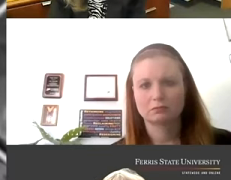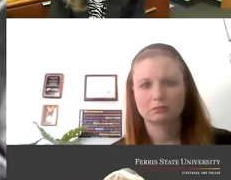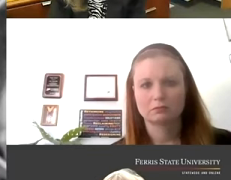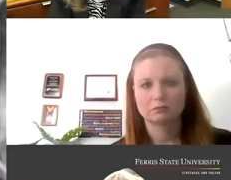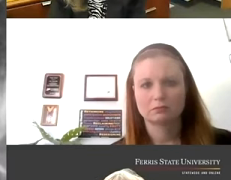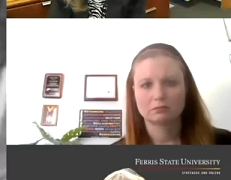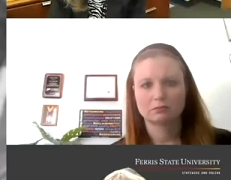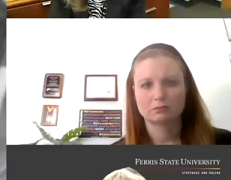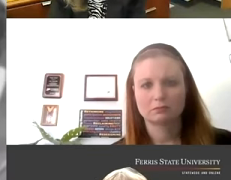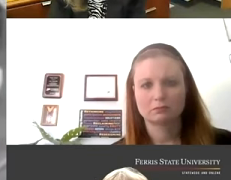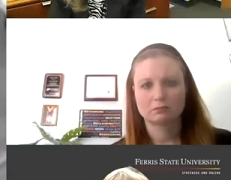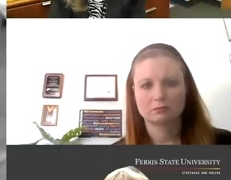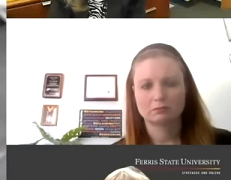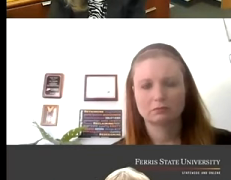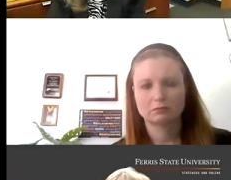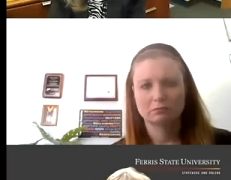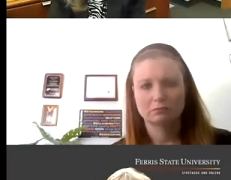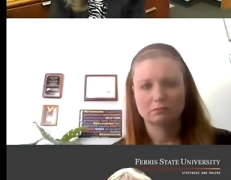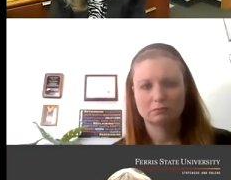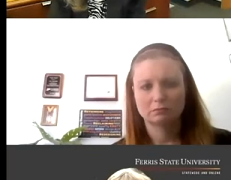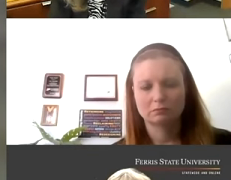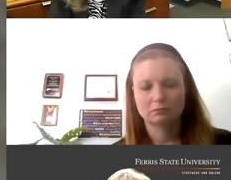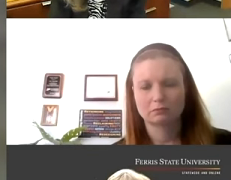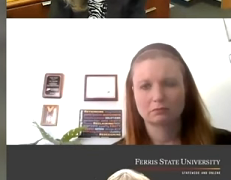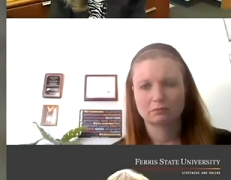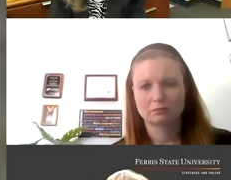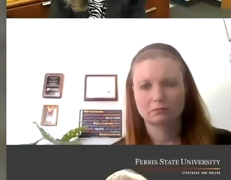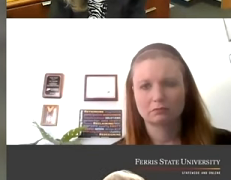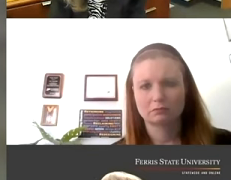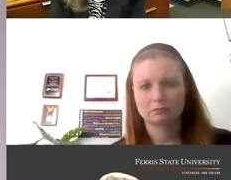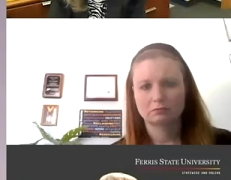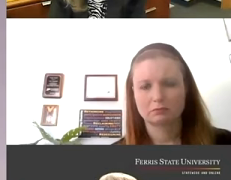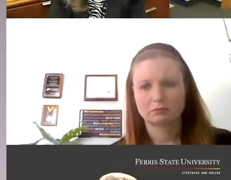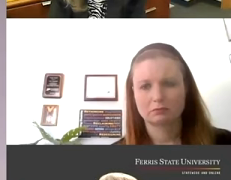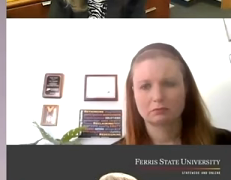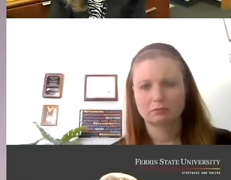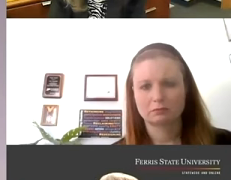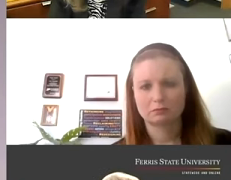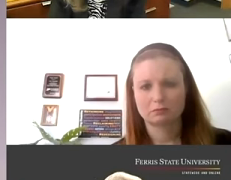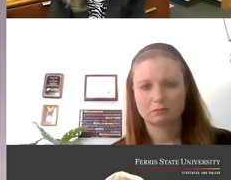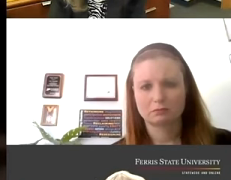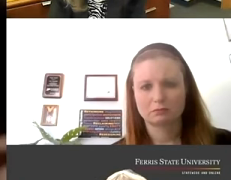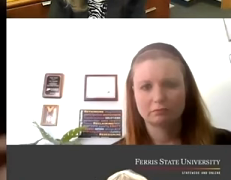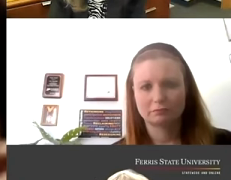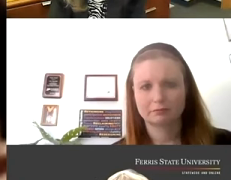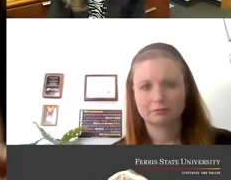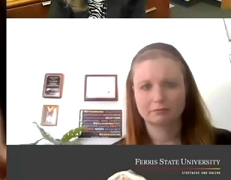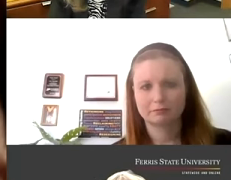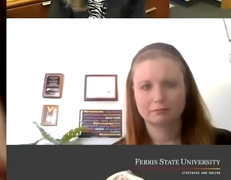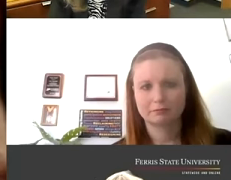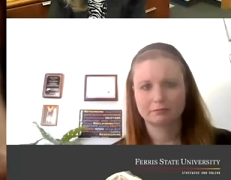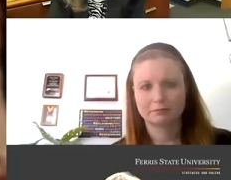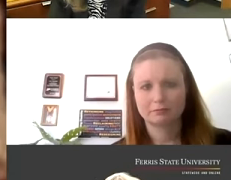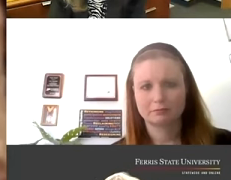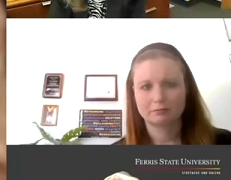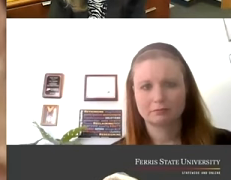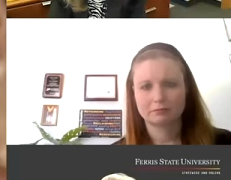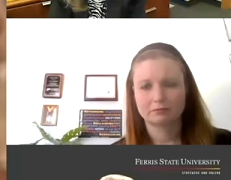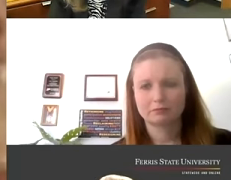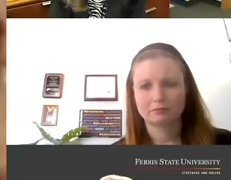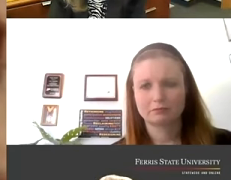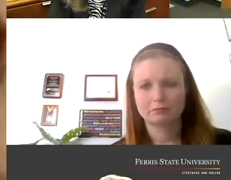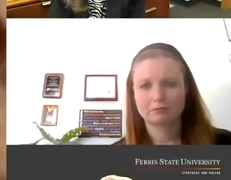none are alien. And brothers with tender hearts, and wicked brothers, and weak ones like me. O.J.